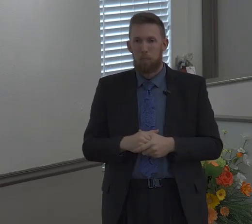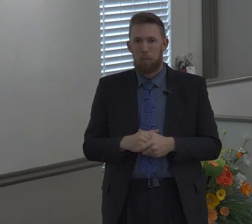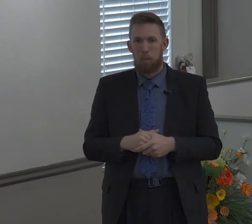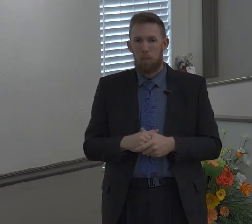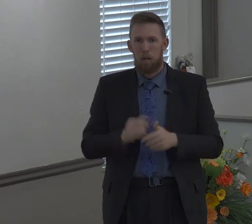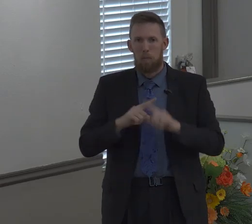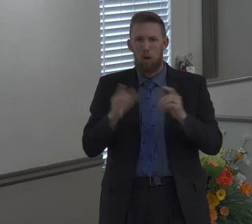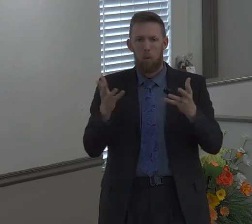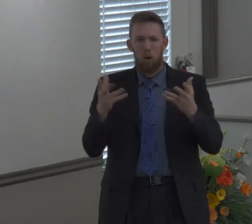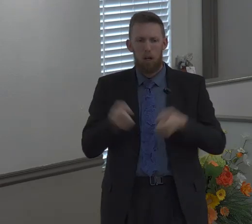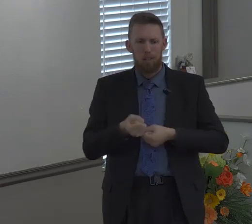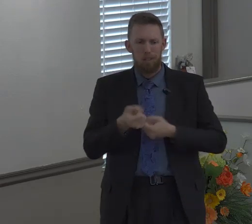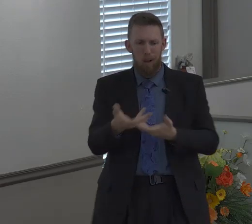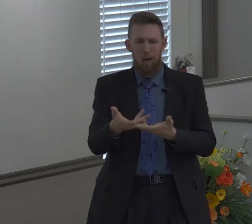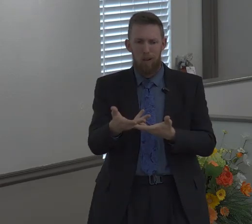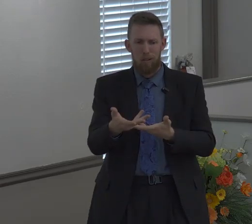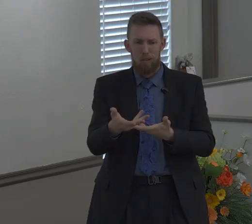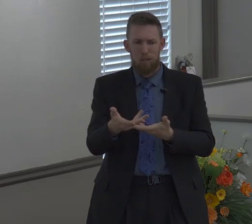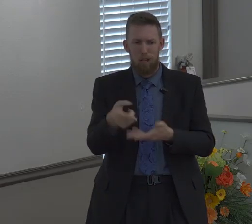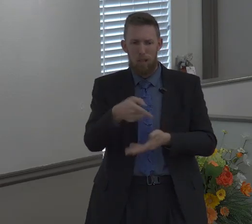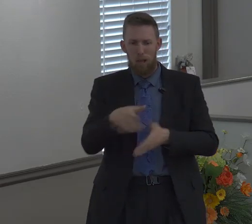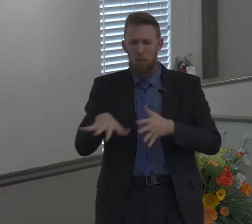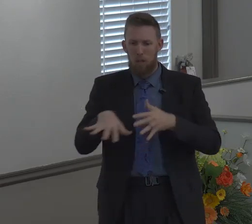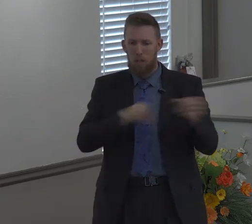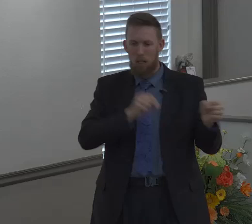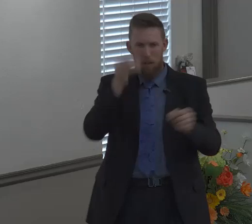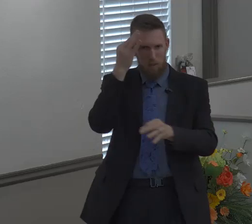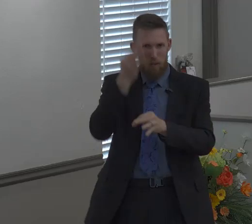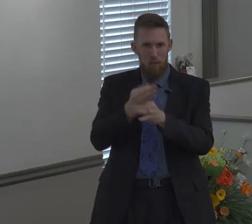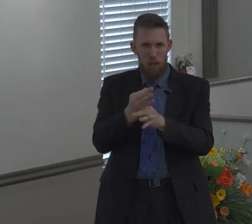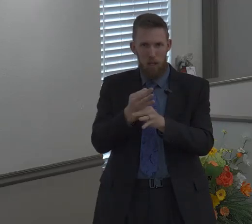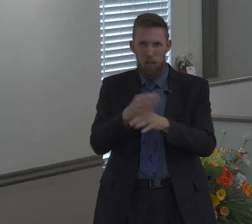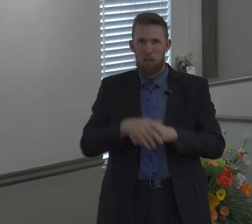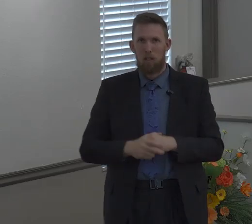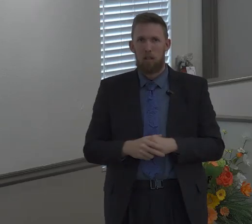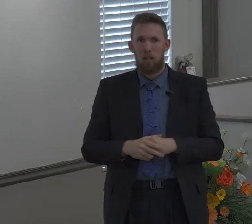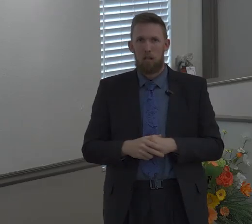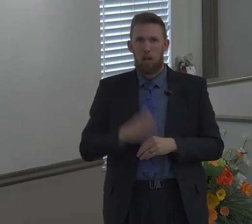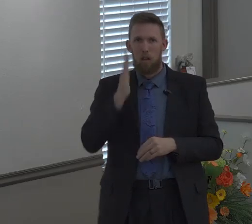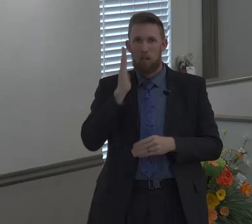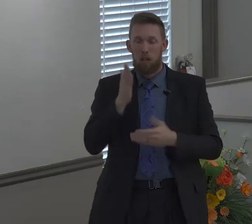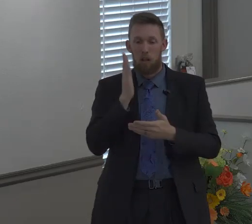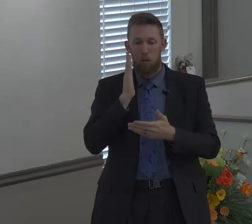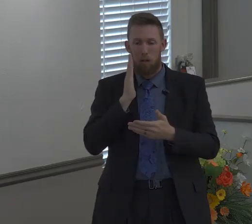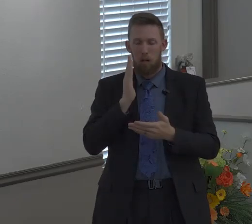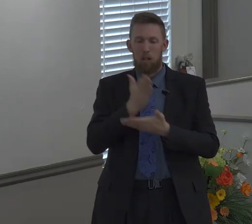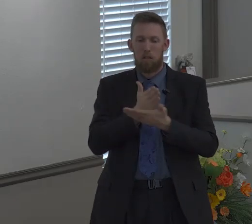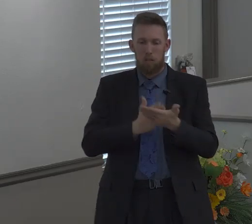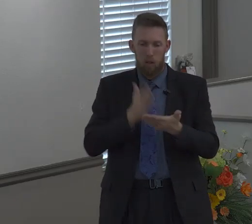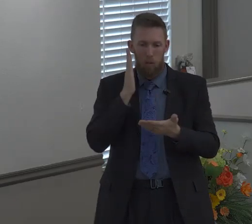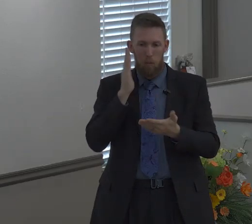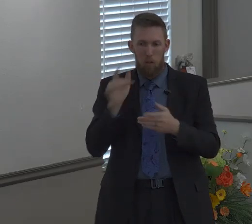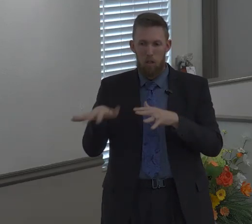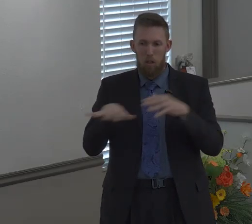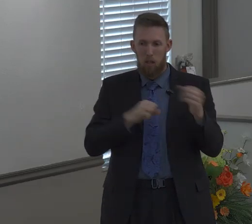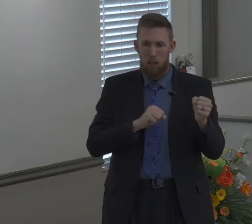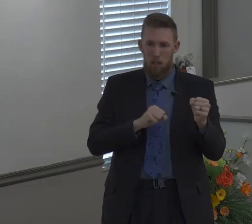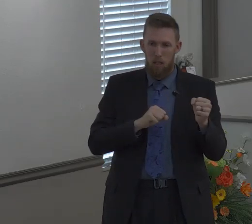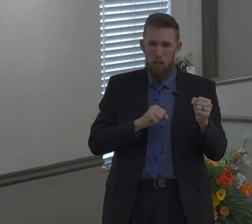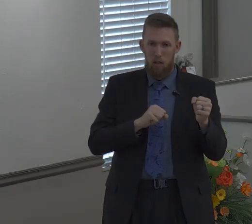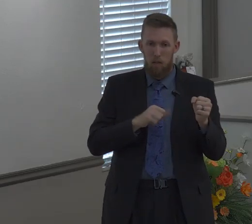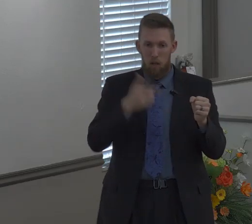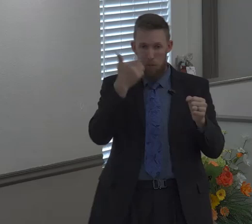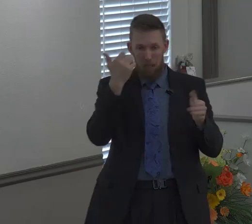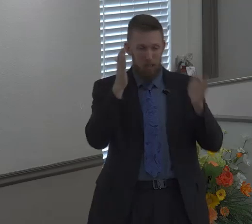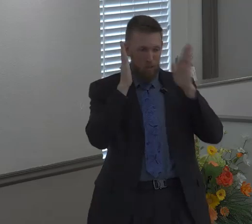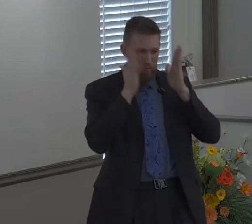accurate. But what caused the apostasy? Some shall depart from the faith, giving